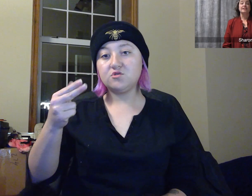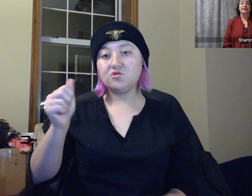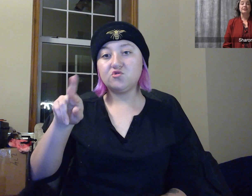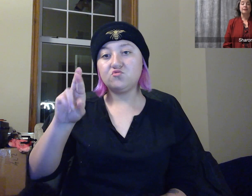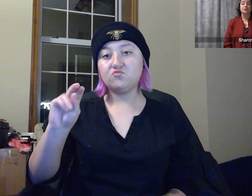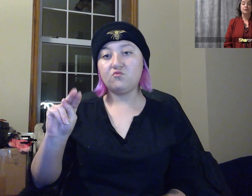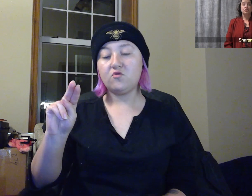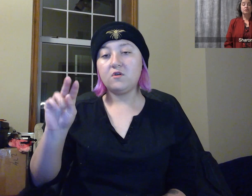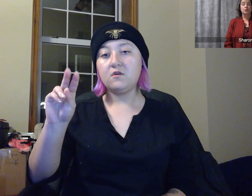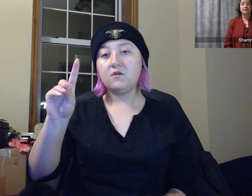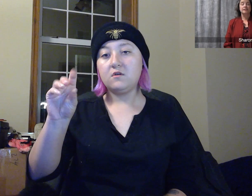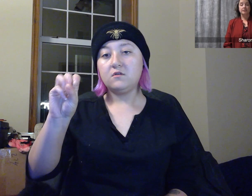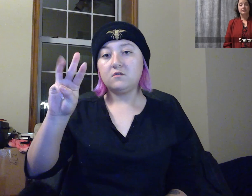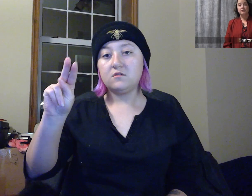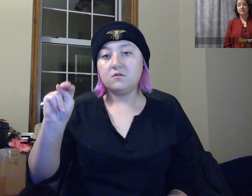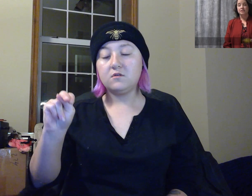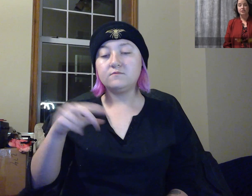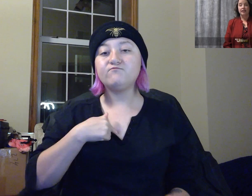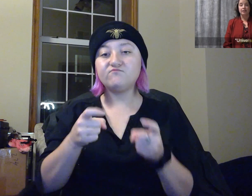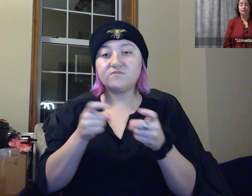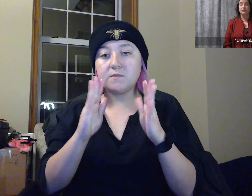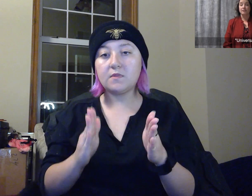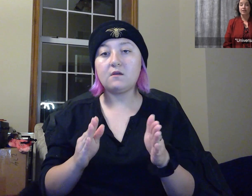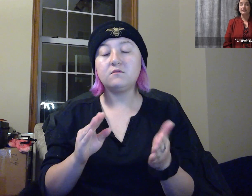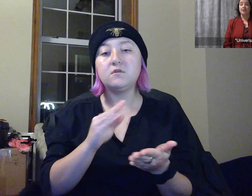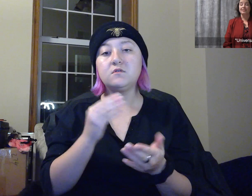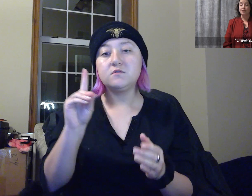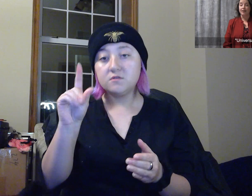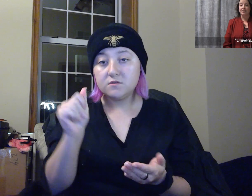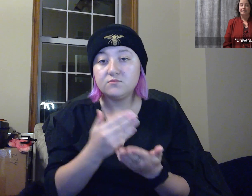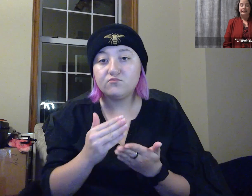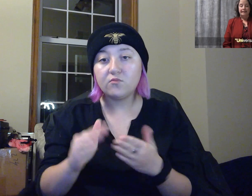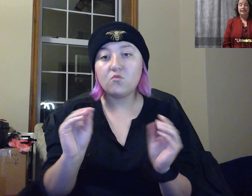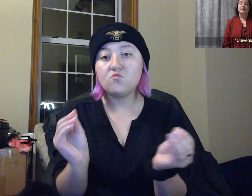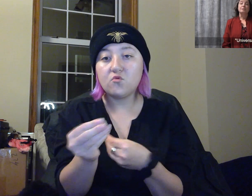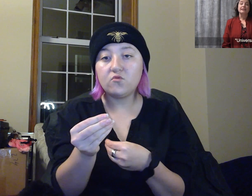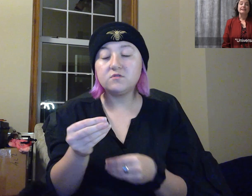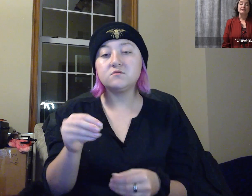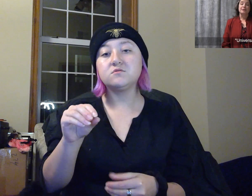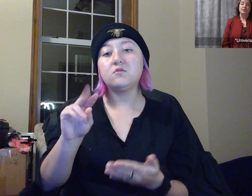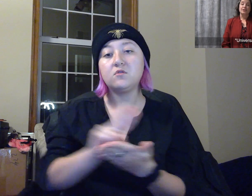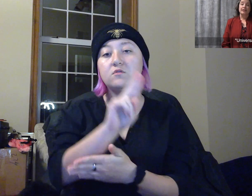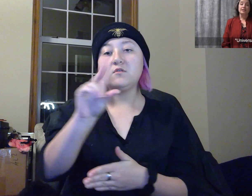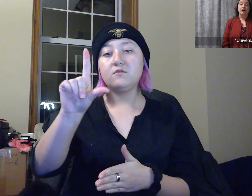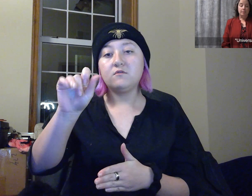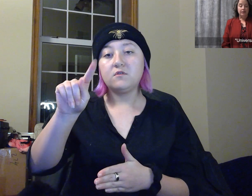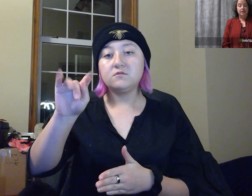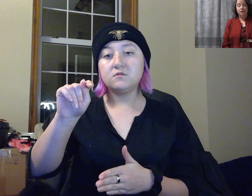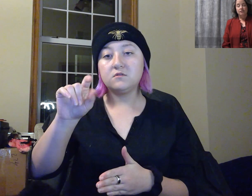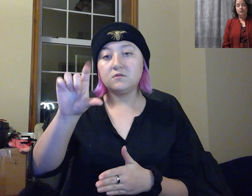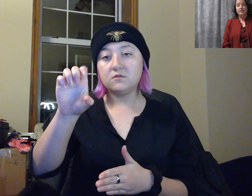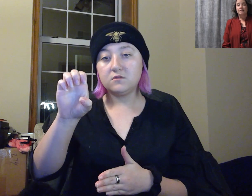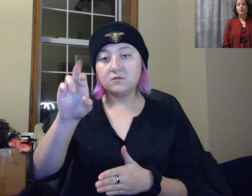My name is Sharon Downs. I'm the director for the Disability Resource Center at University of Arkansas at Little Rock. And I'm very pleased to be here with you today to talk